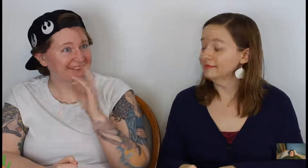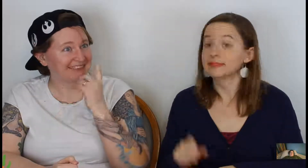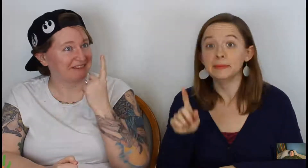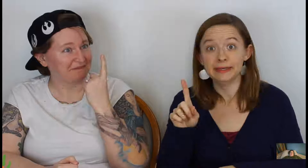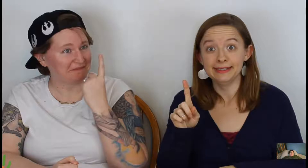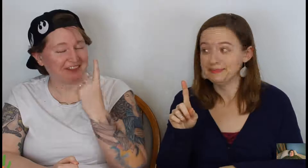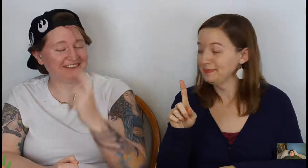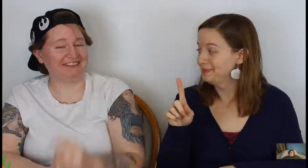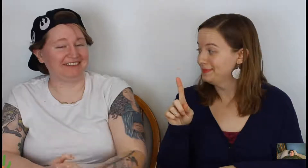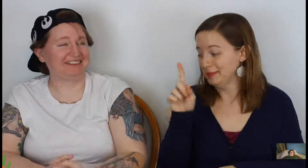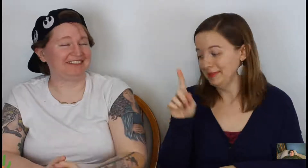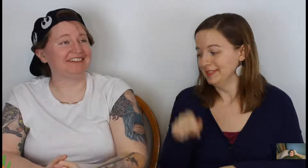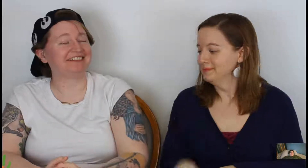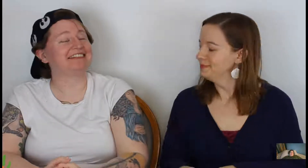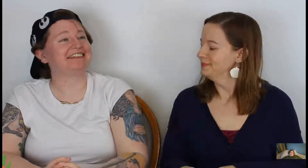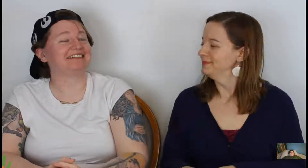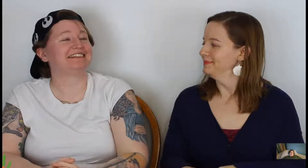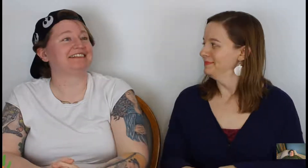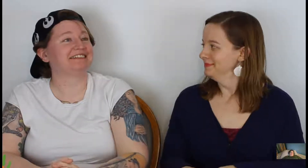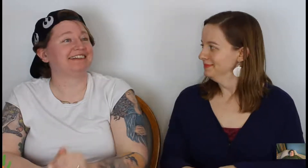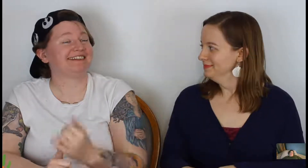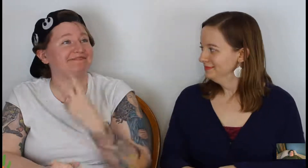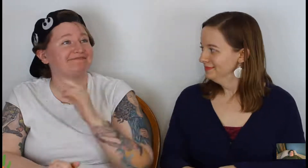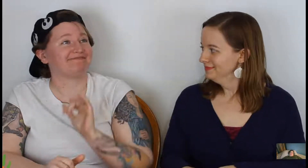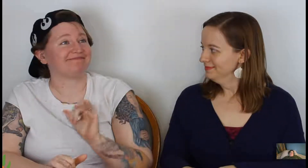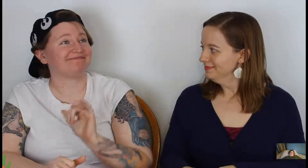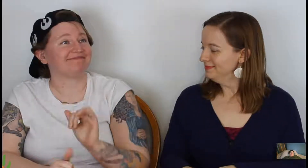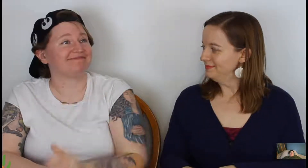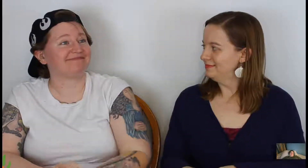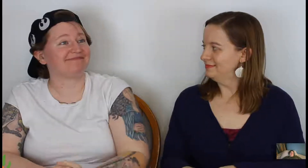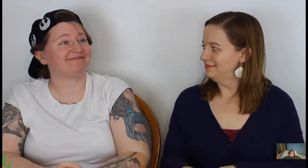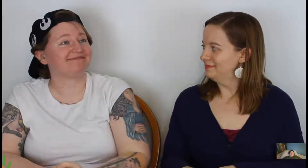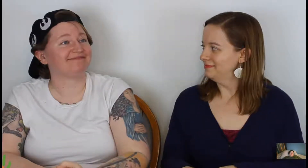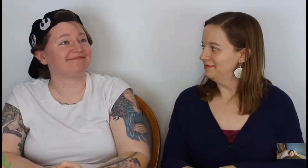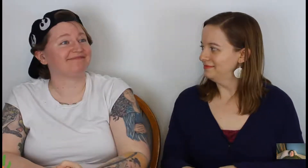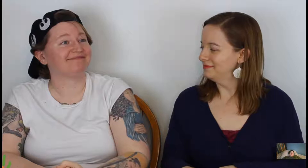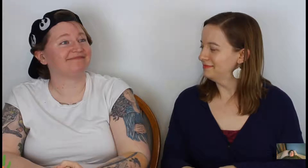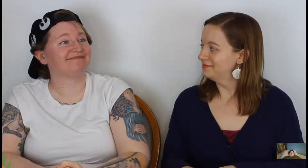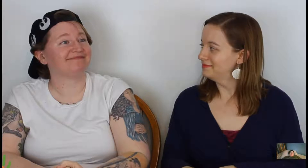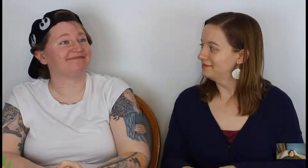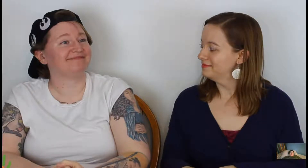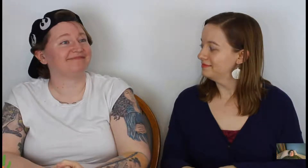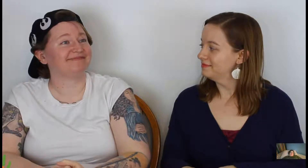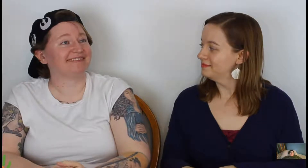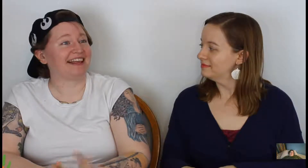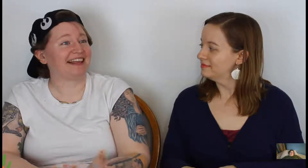One mistake? Or a specific one? Just one. One. That's going to be the same thing, but